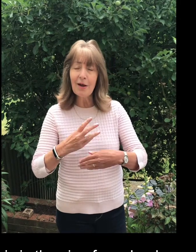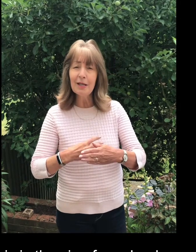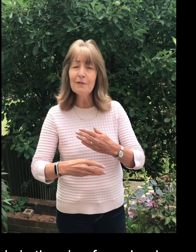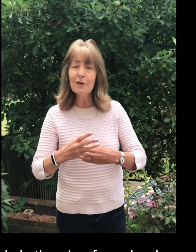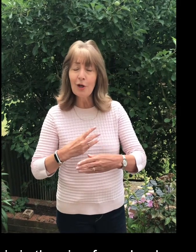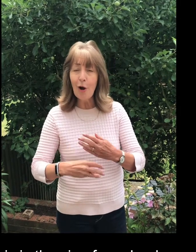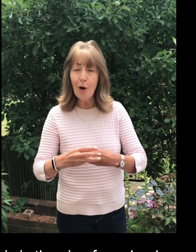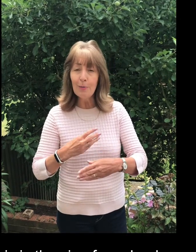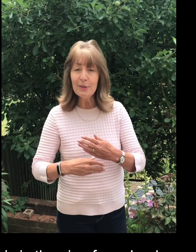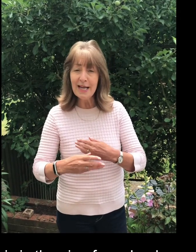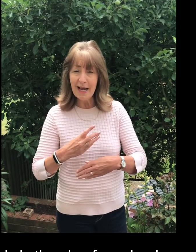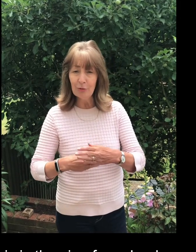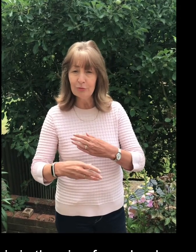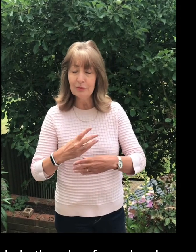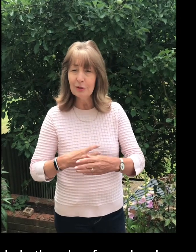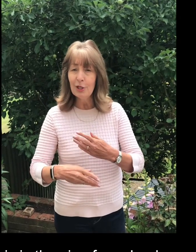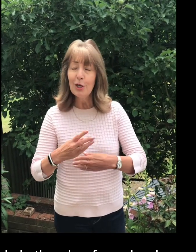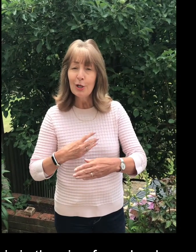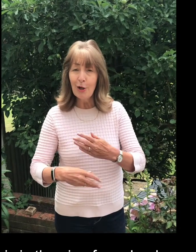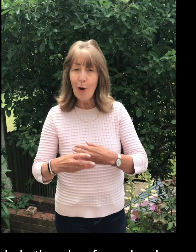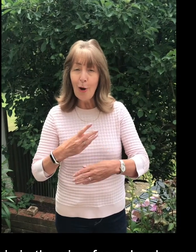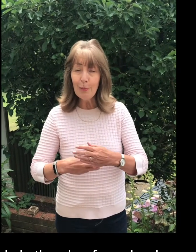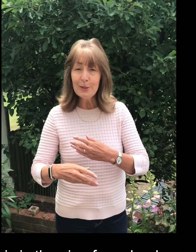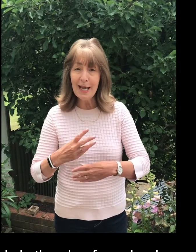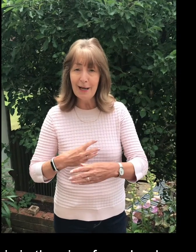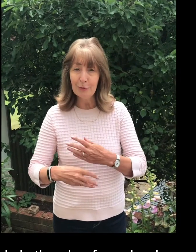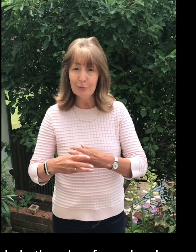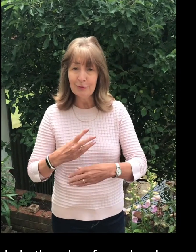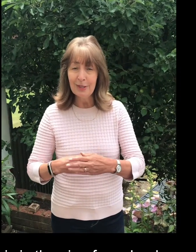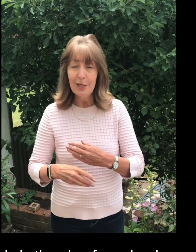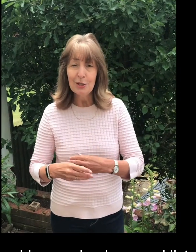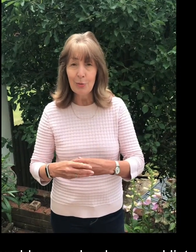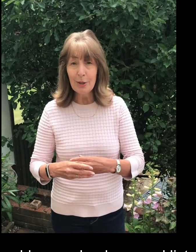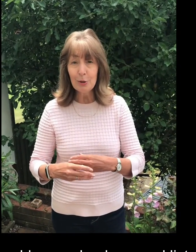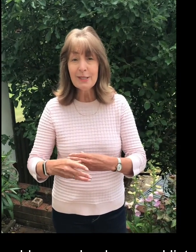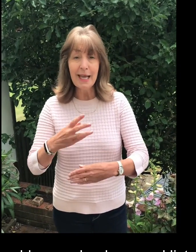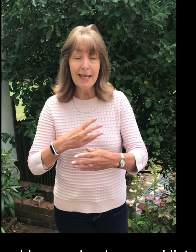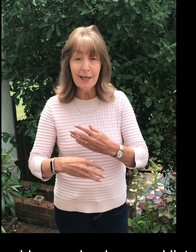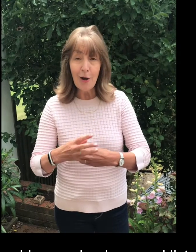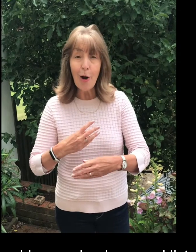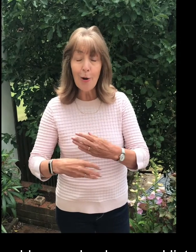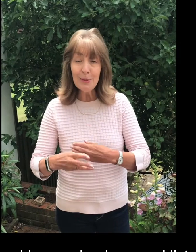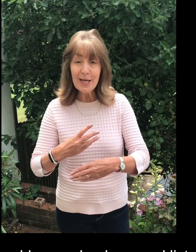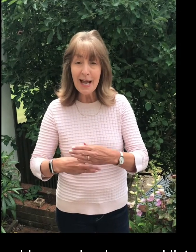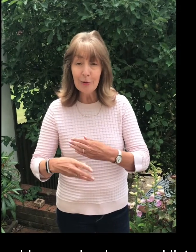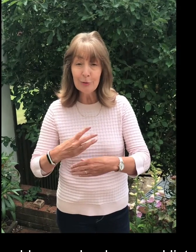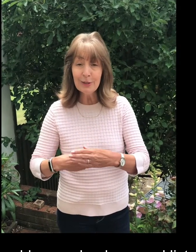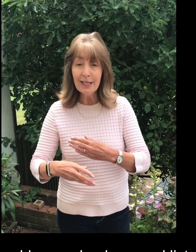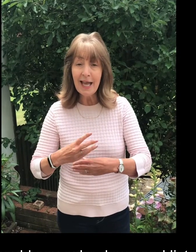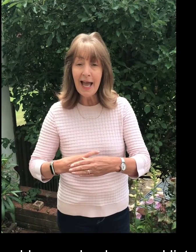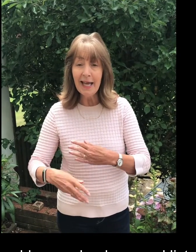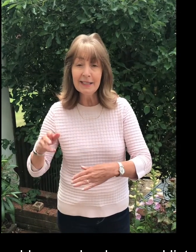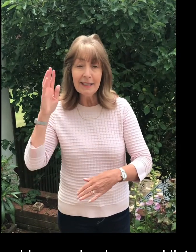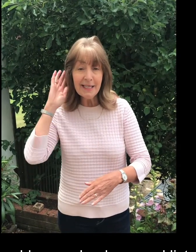sign for calm down. Calm down. So we could say calm down and